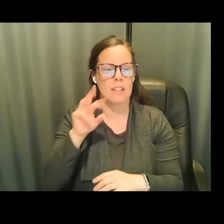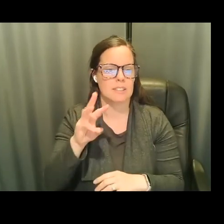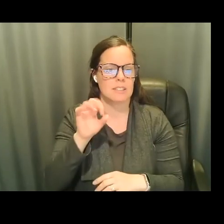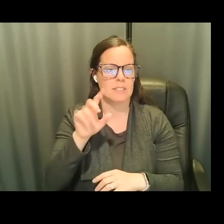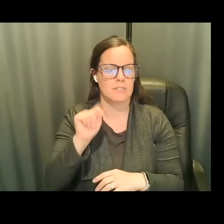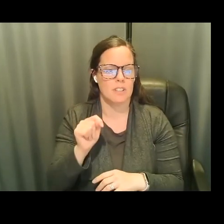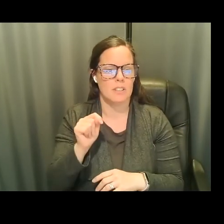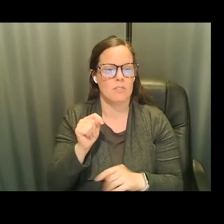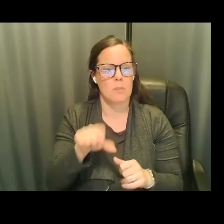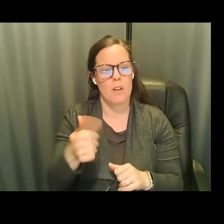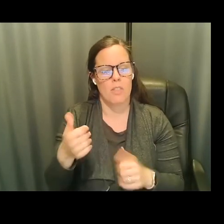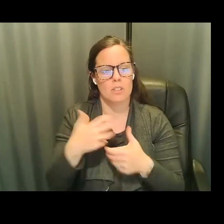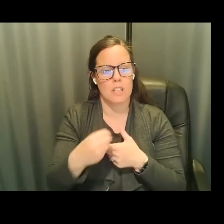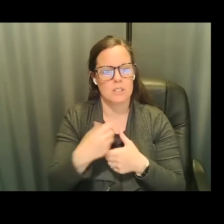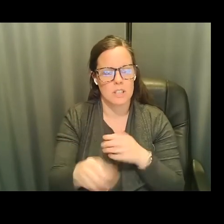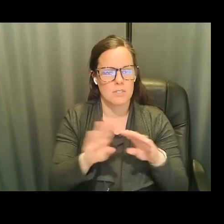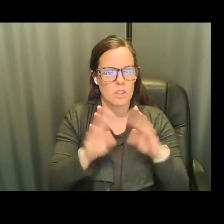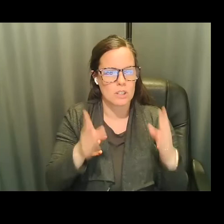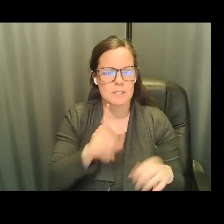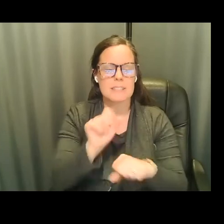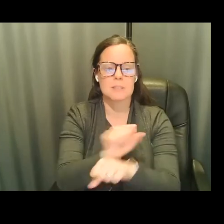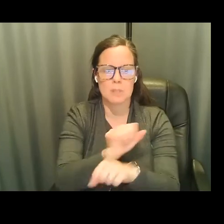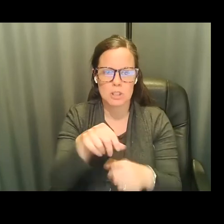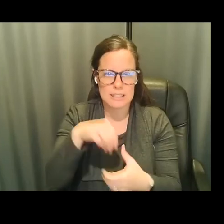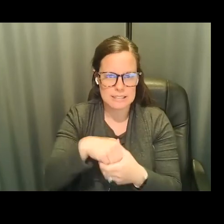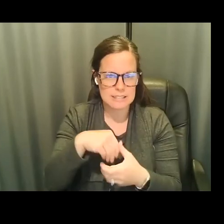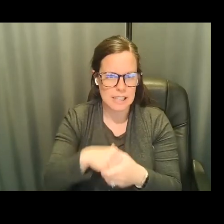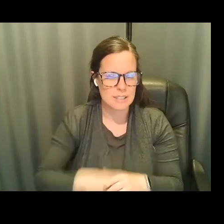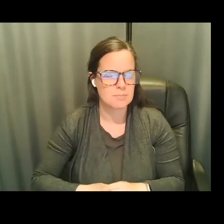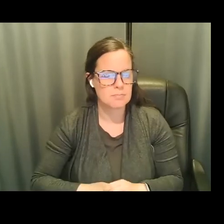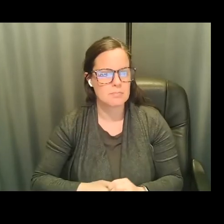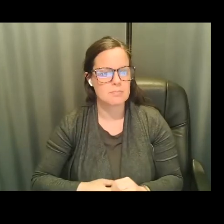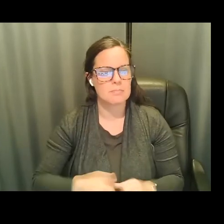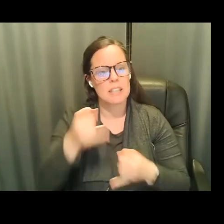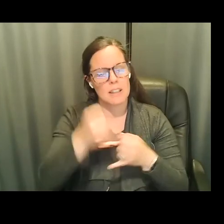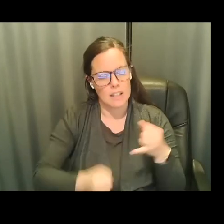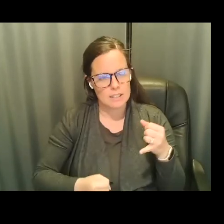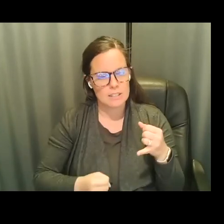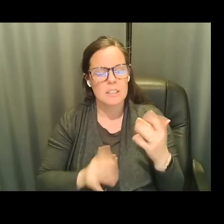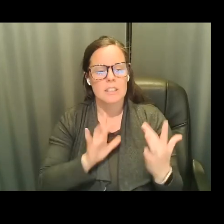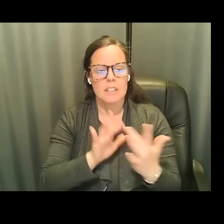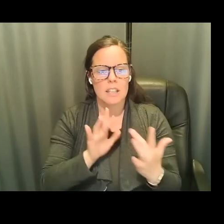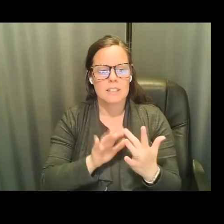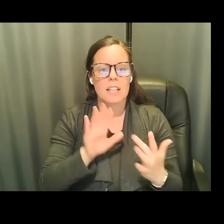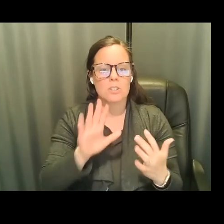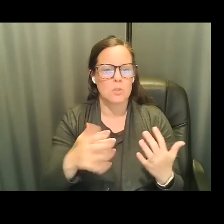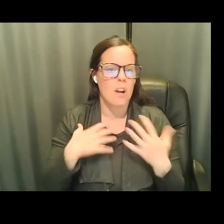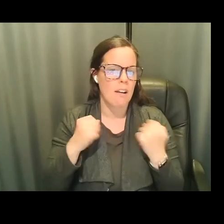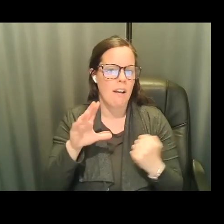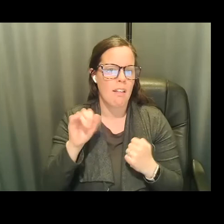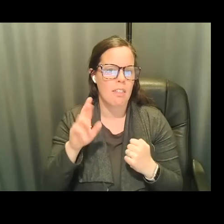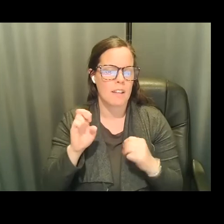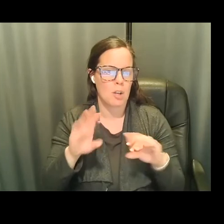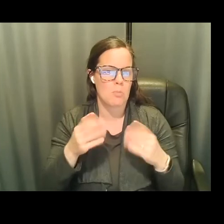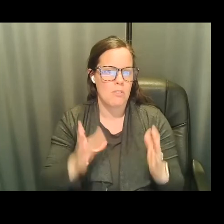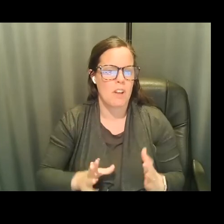outside of your household, especially indoors. And lastly, contact your healthcare provider if you have COVID